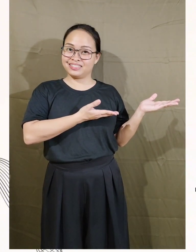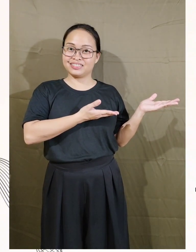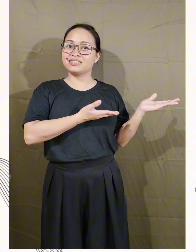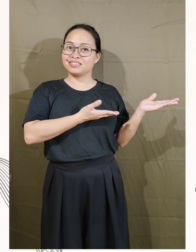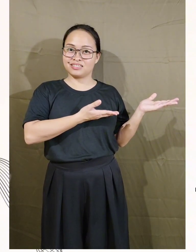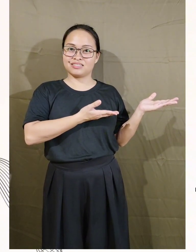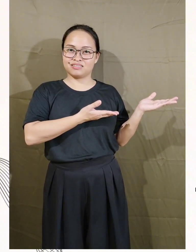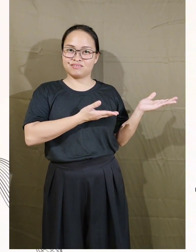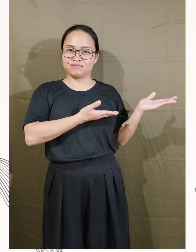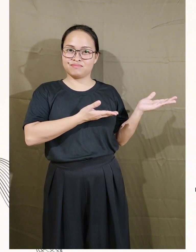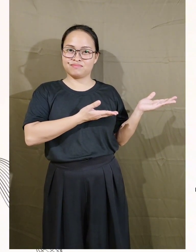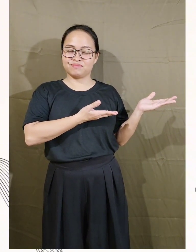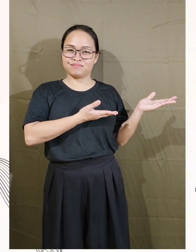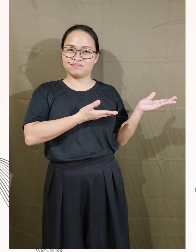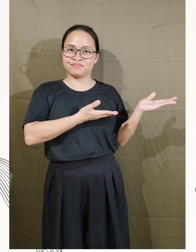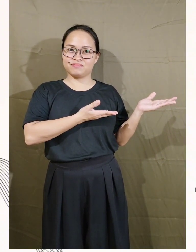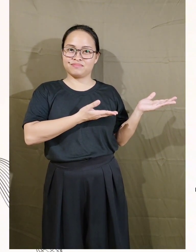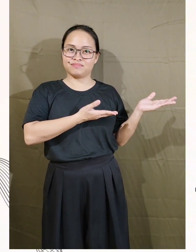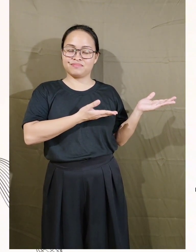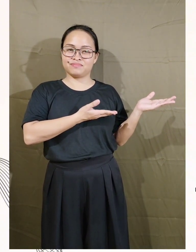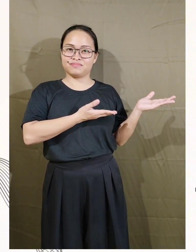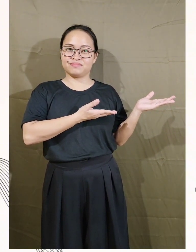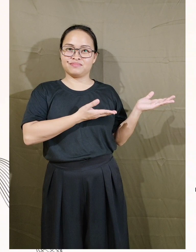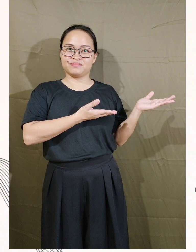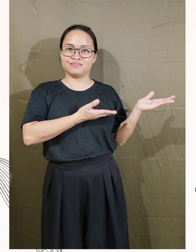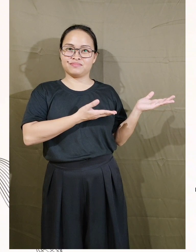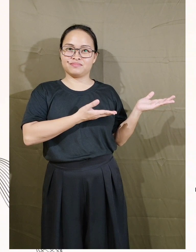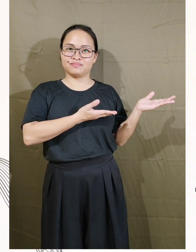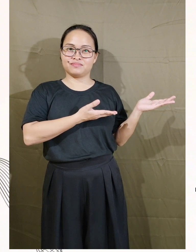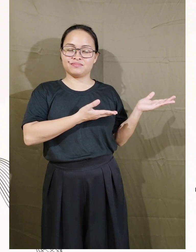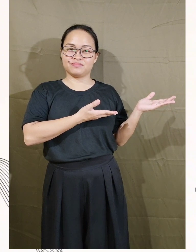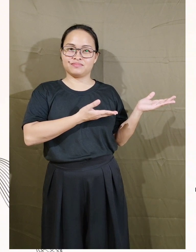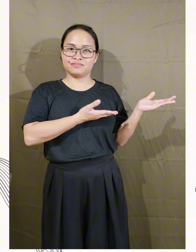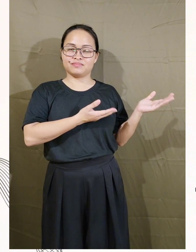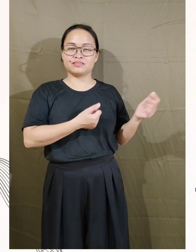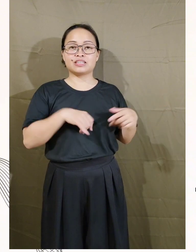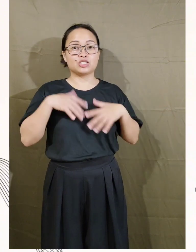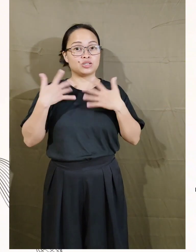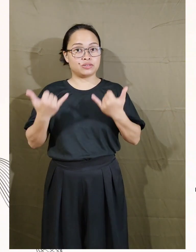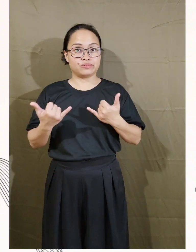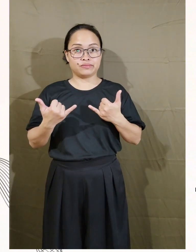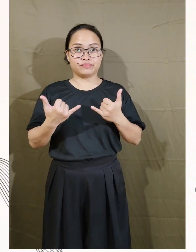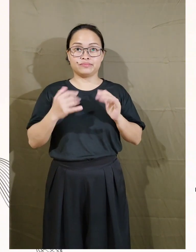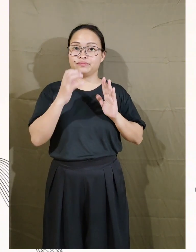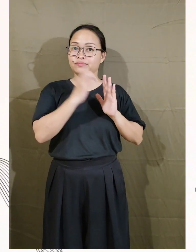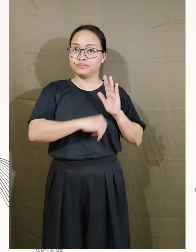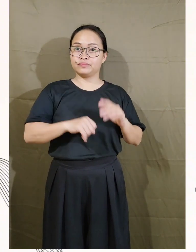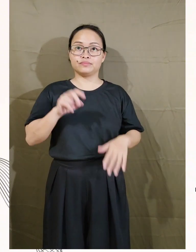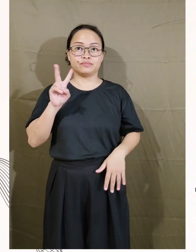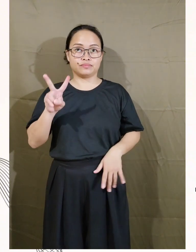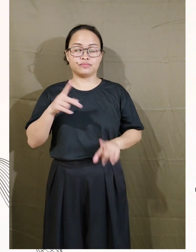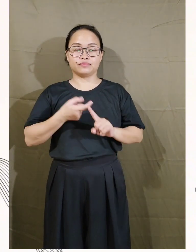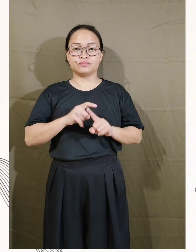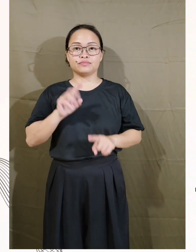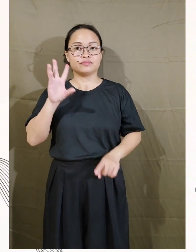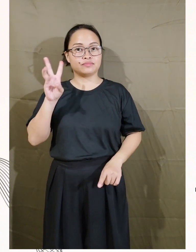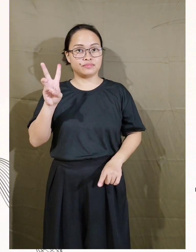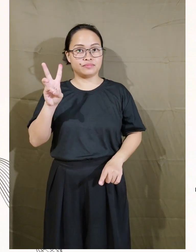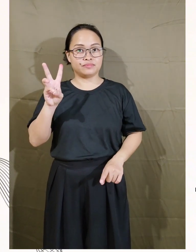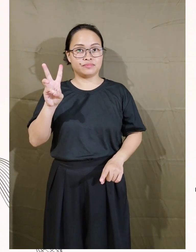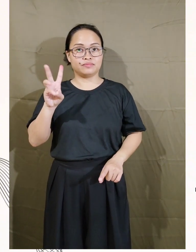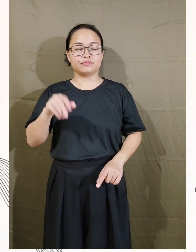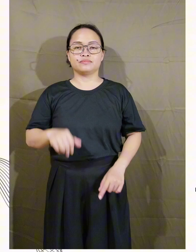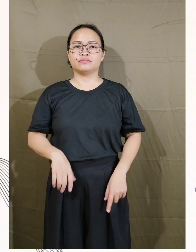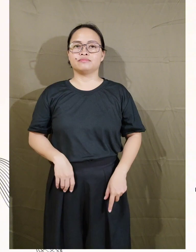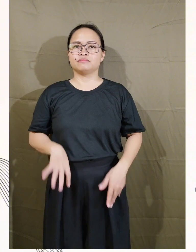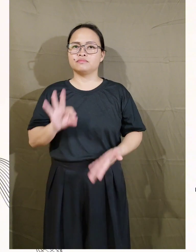presented some objects. Okay, now let's take away 2 from 6. So now